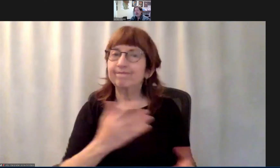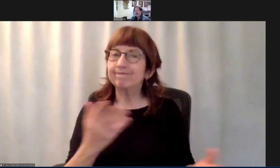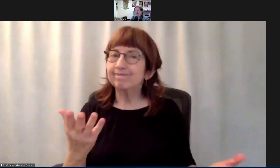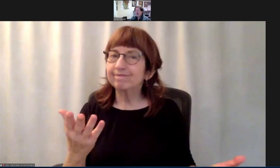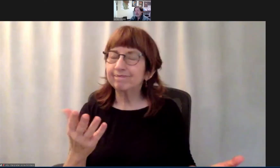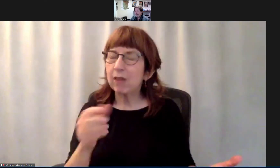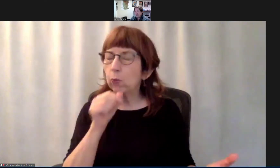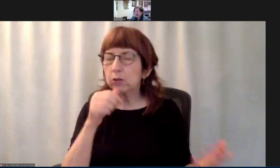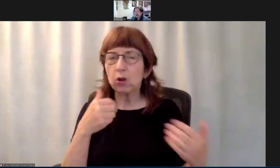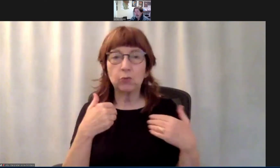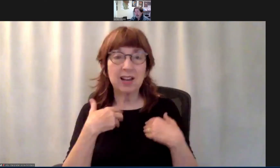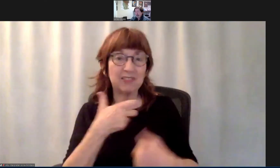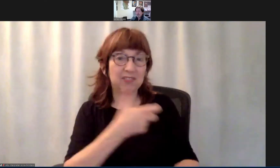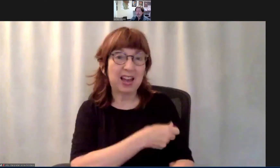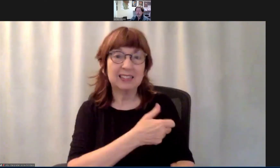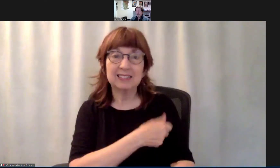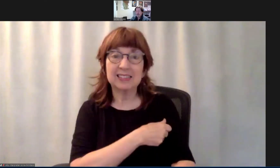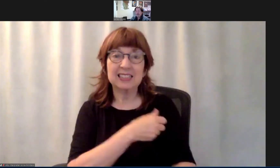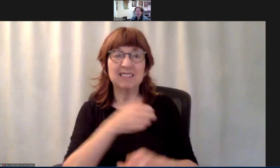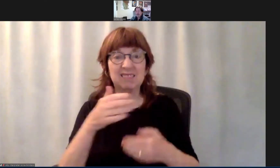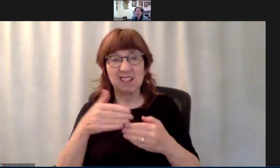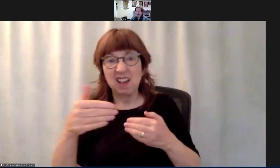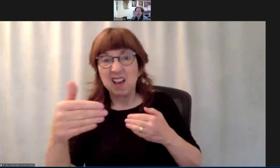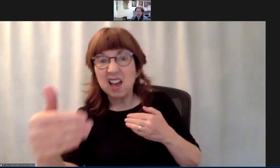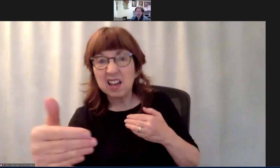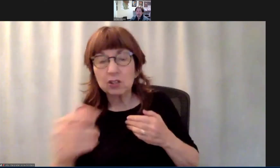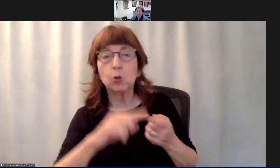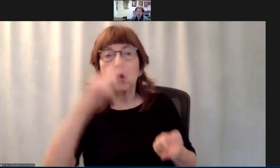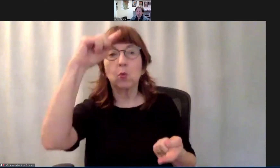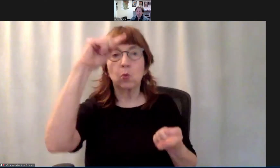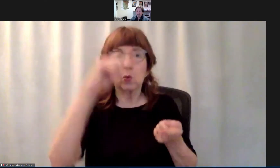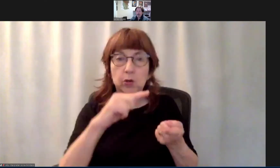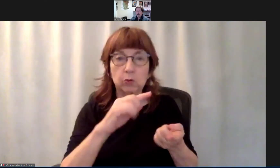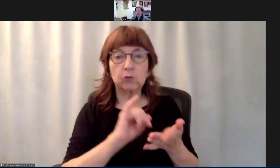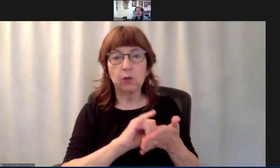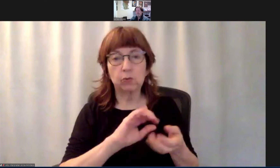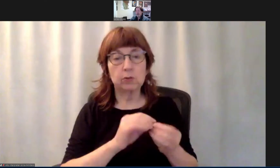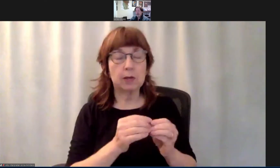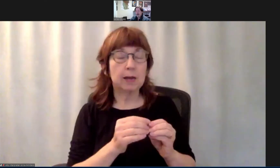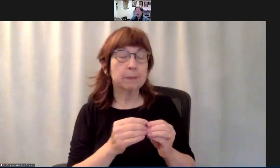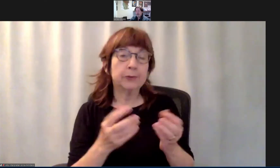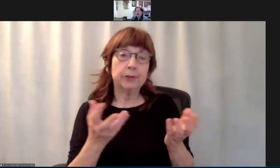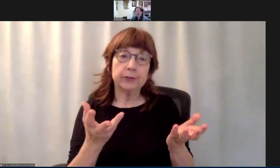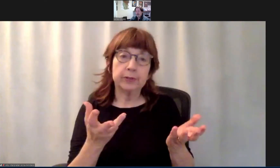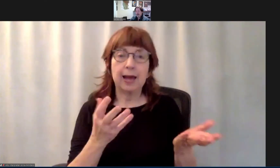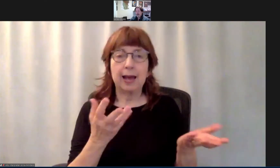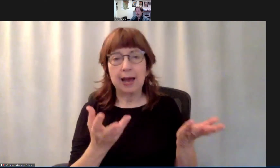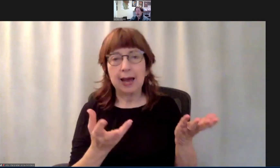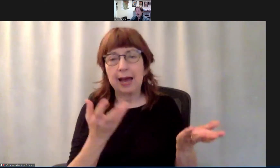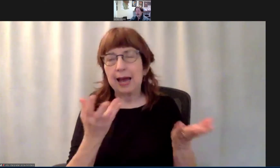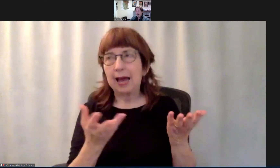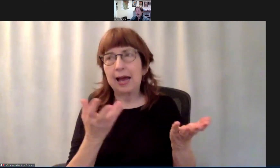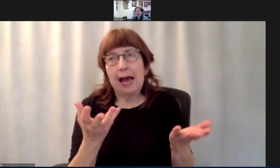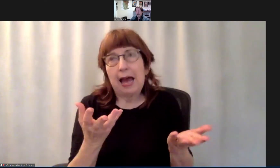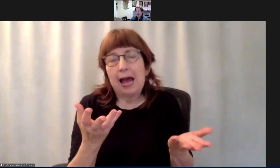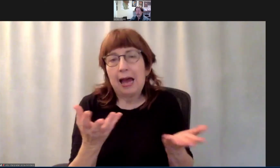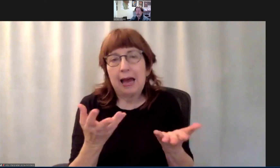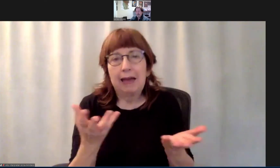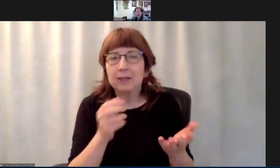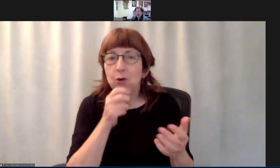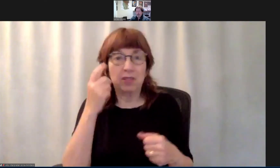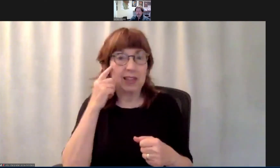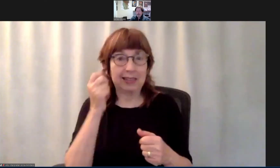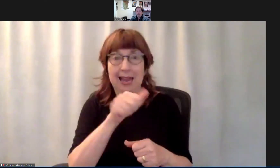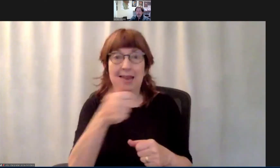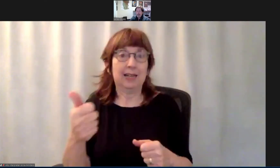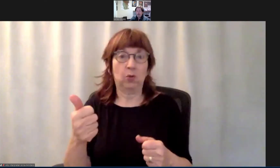unfortunately, vaccines up ahead of us that would really reduce these numbers. So I don't know. I don't think